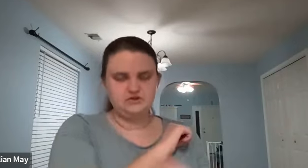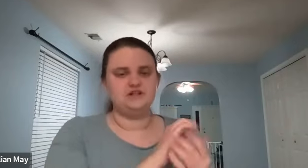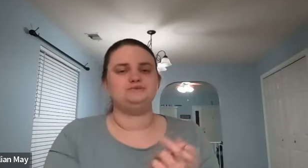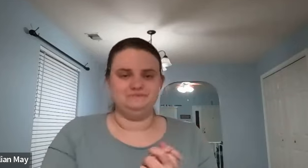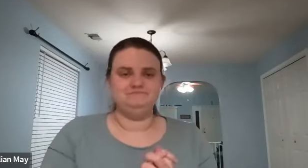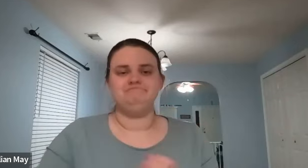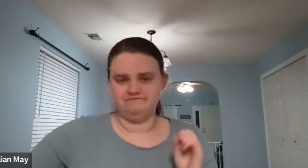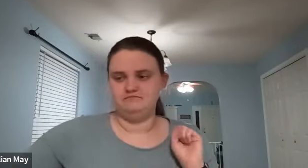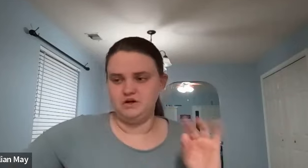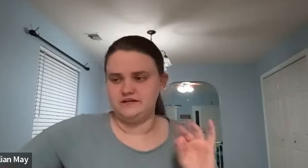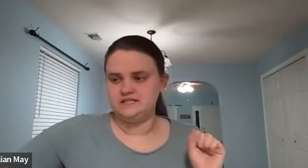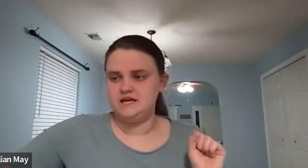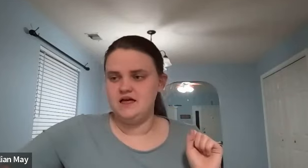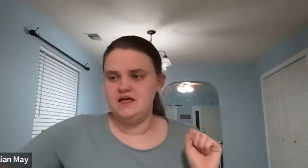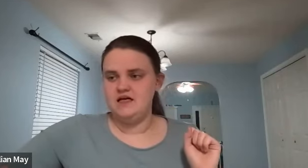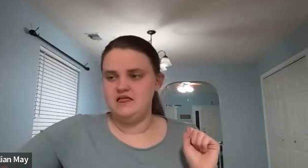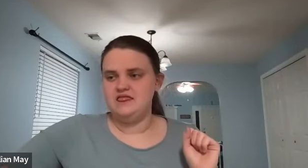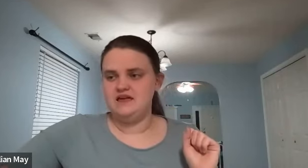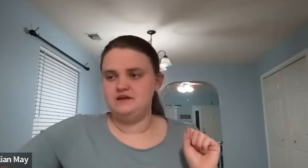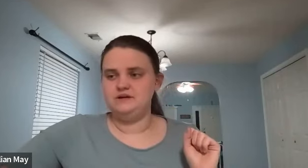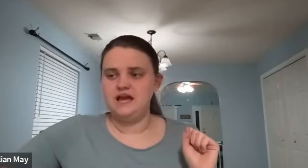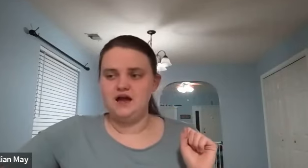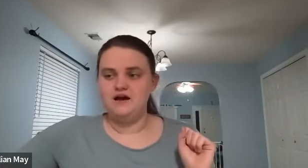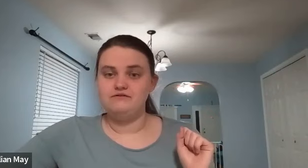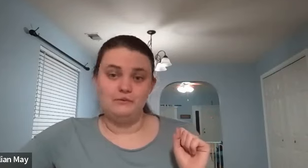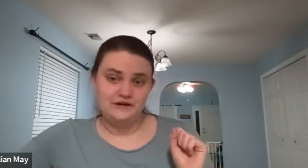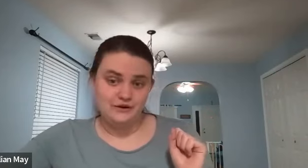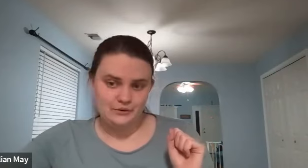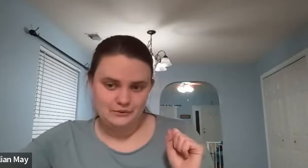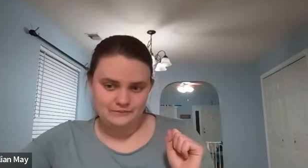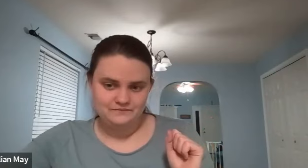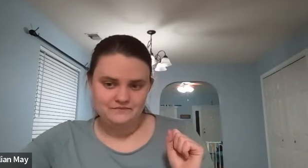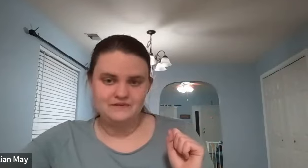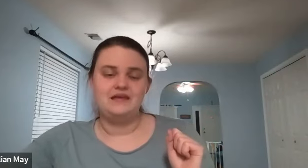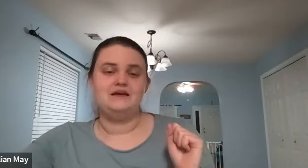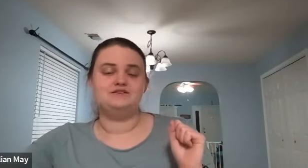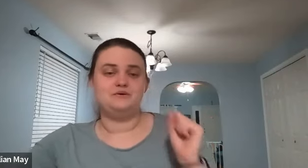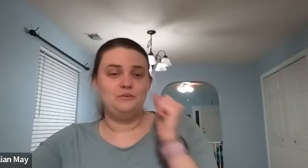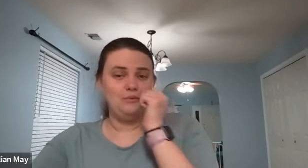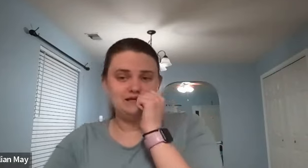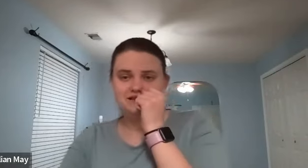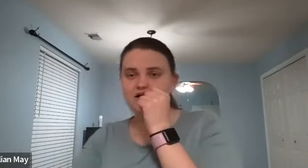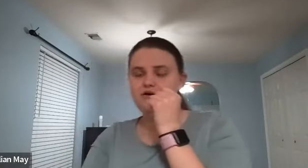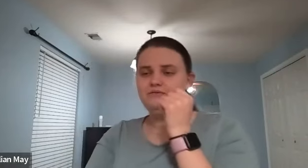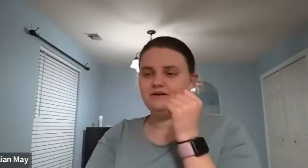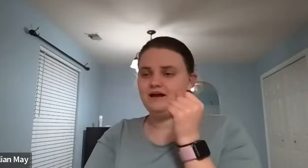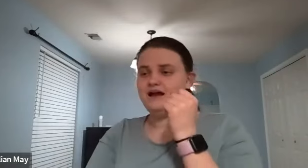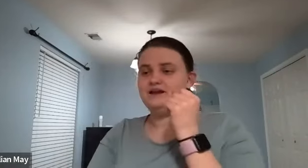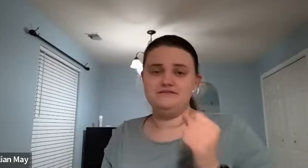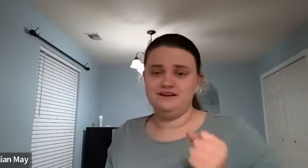Trash. Perfect. Then we have window. So window, I know I've not